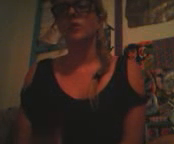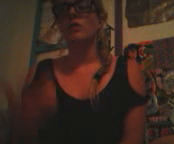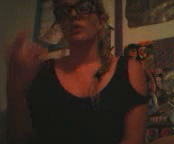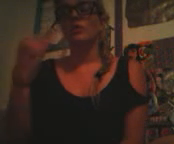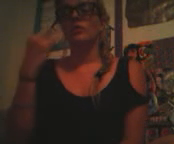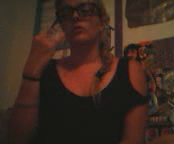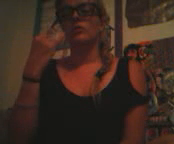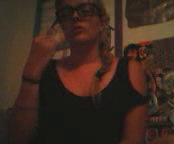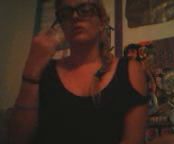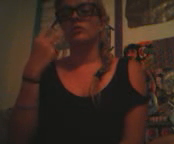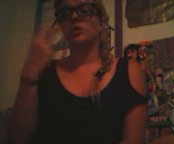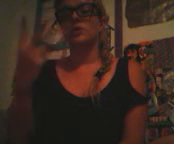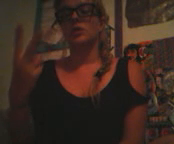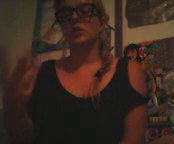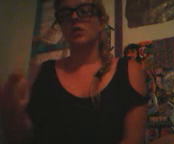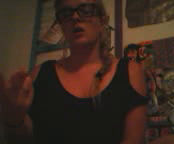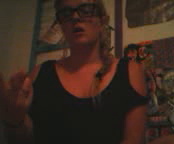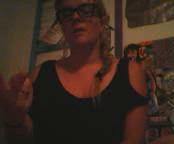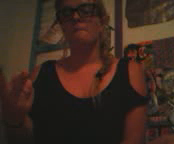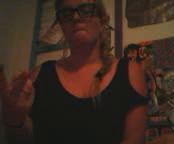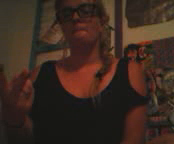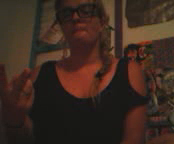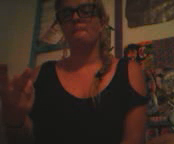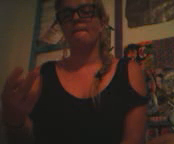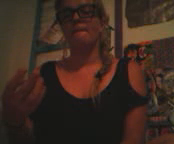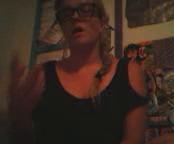a compound. And this one best looks like